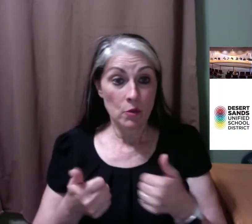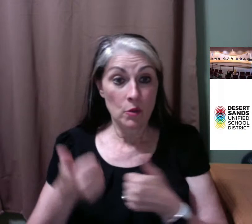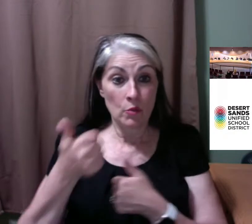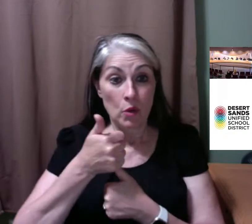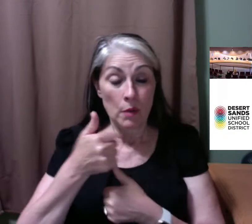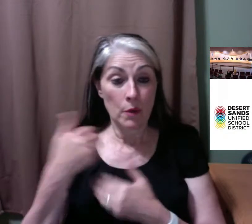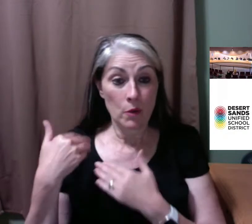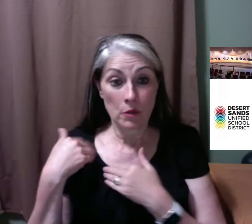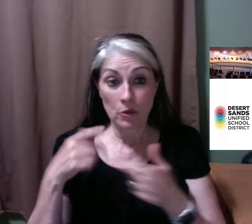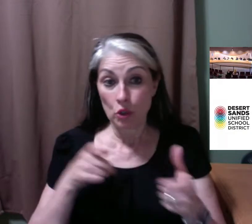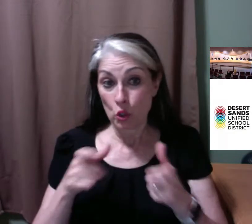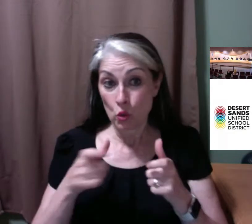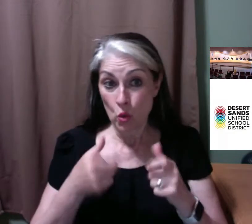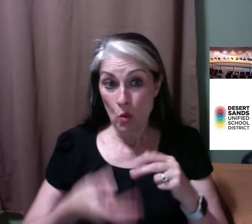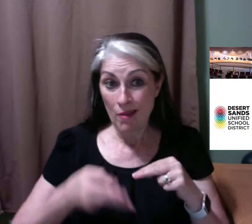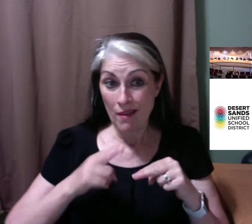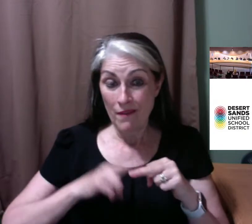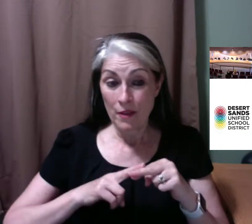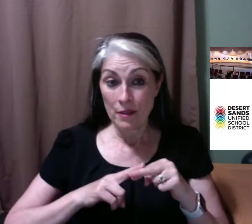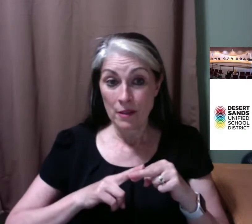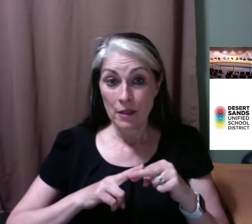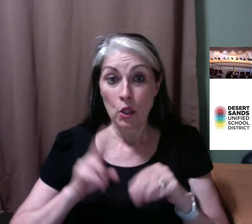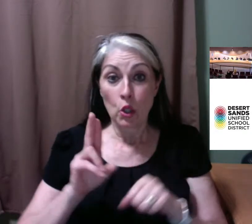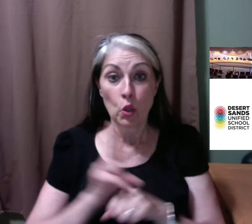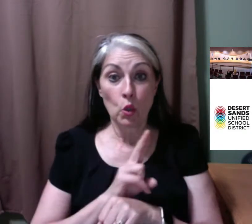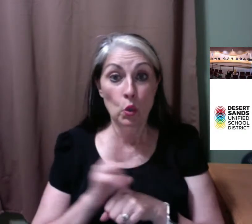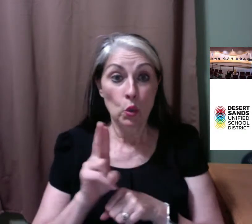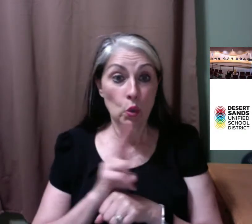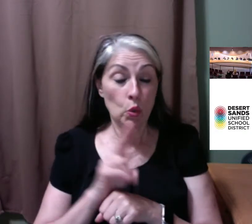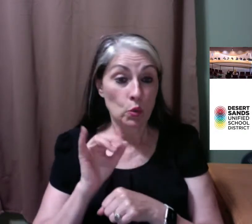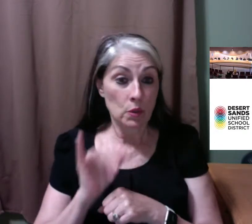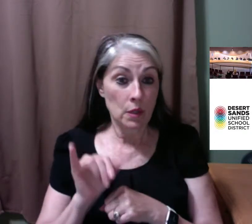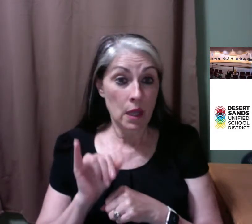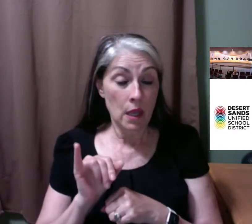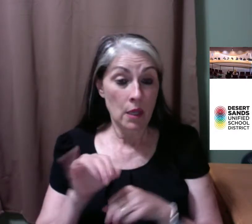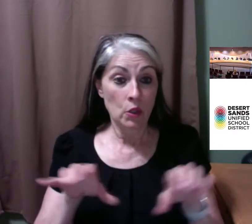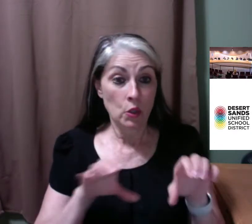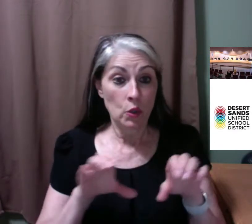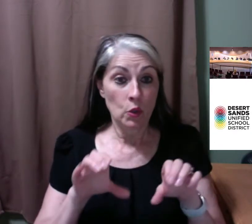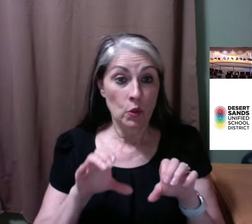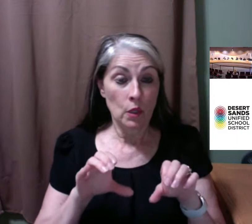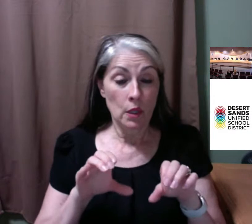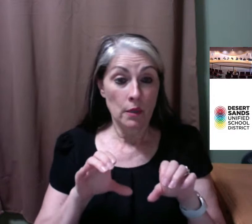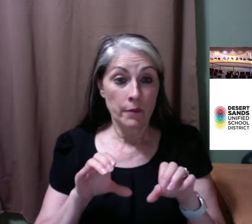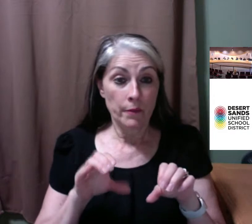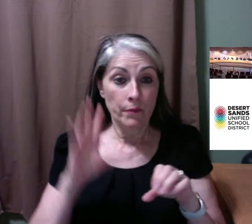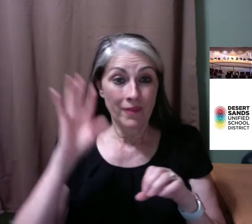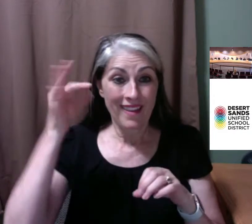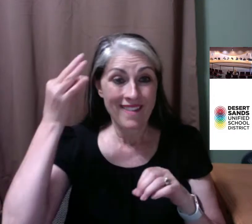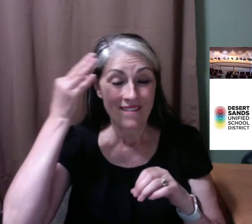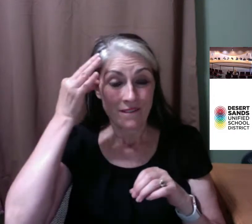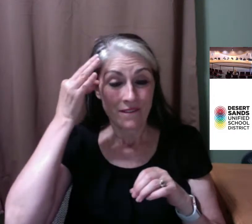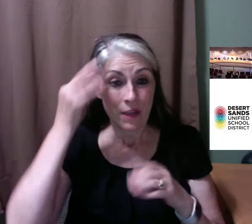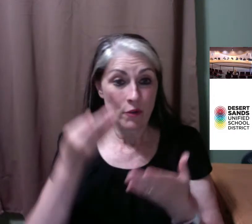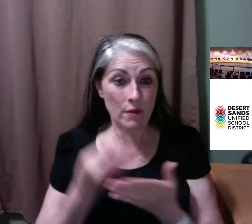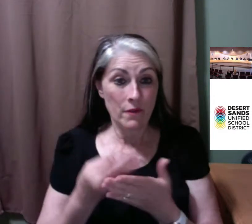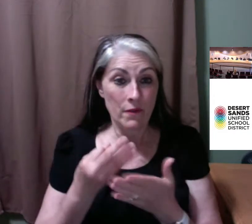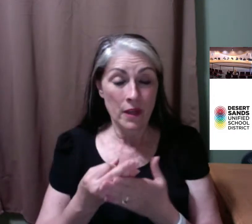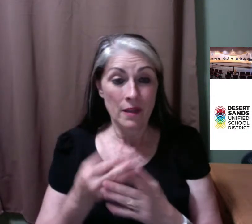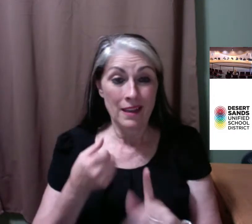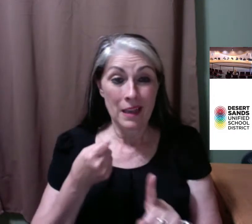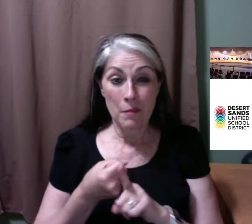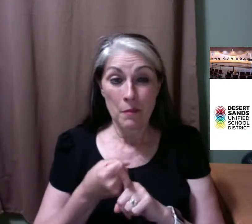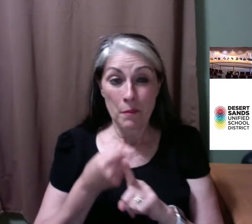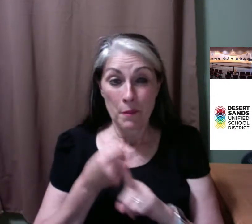control inflation. And it's a tool that they use to do that is moving around the federal funds rate, which impacts lending rates, mortgages,